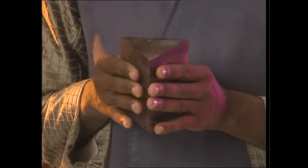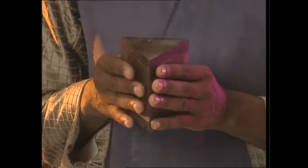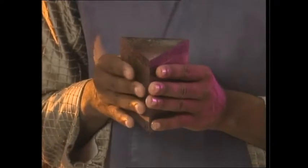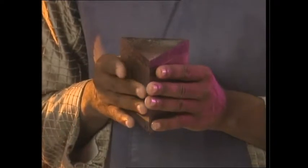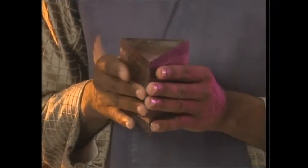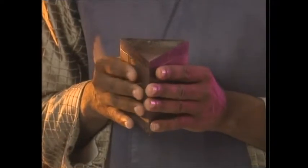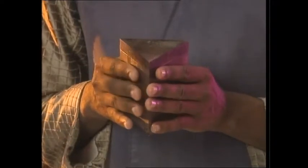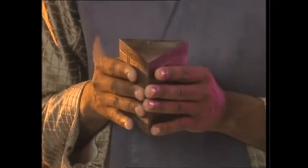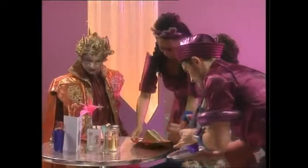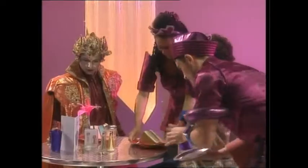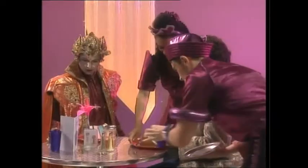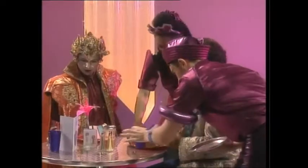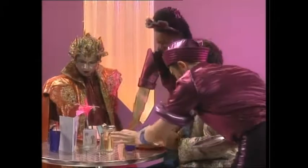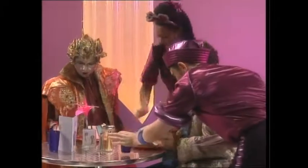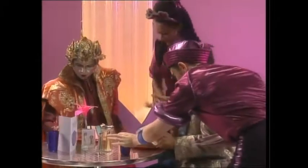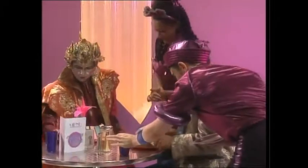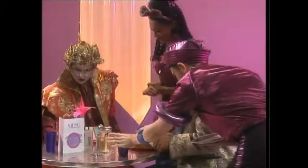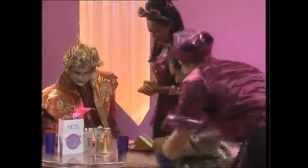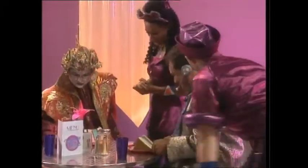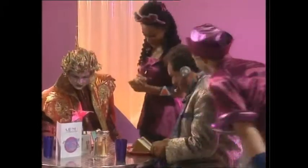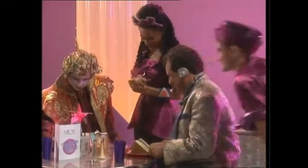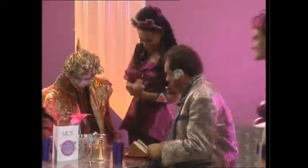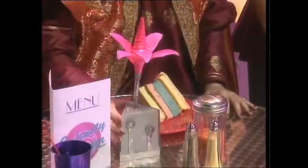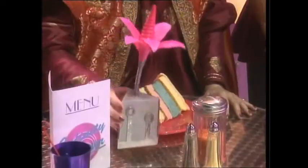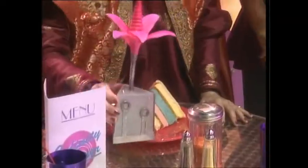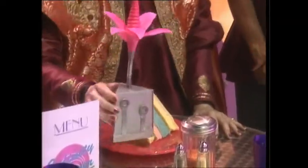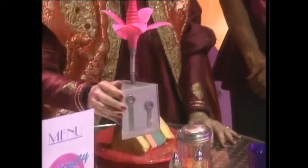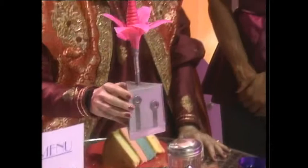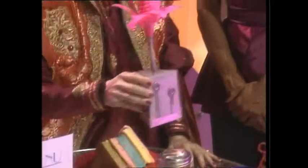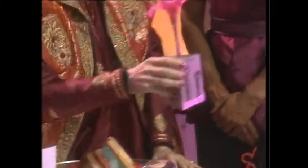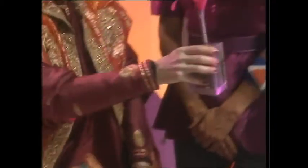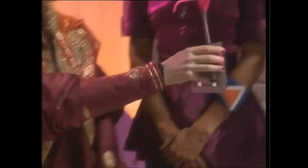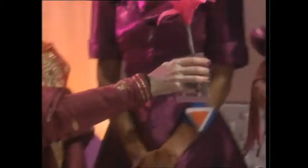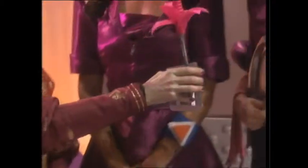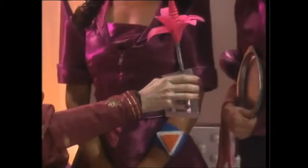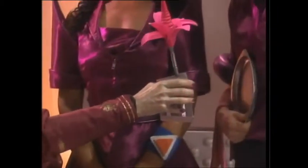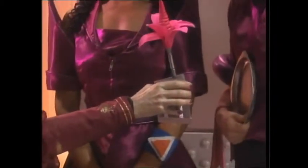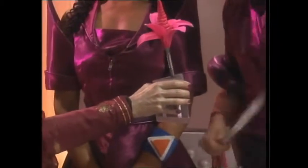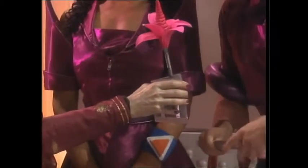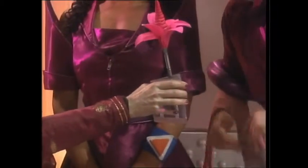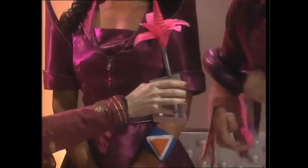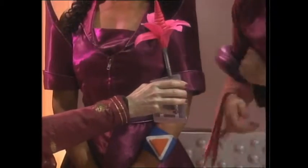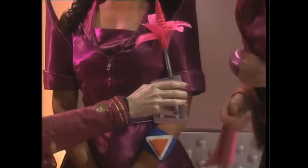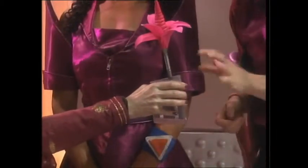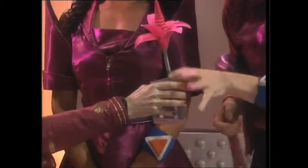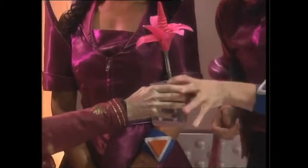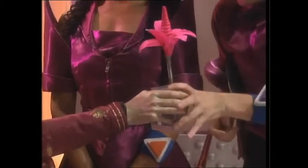somewhere recently. Oh, how charming. How does it work? That's